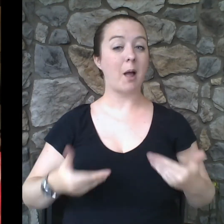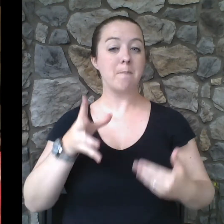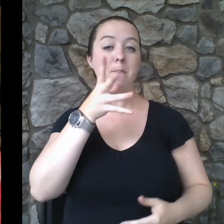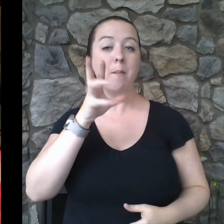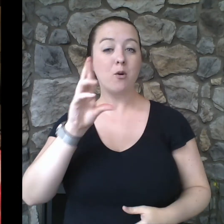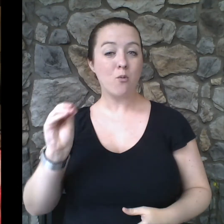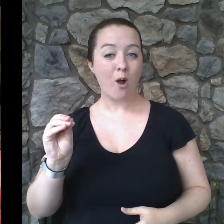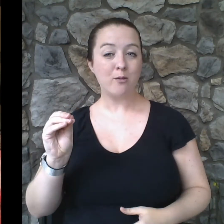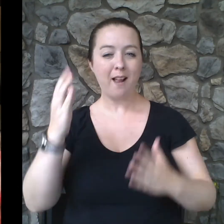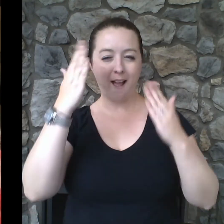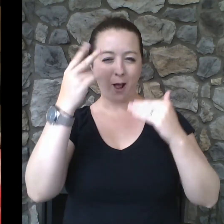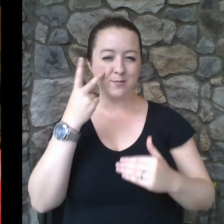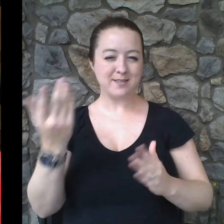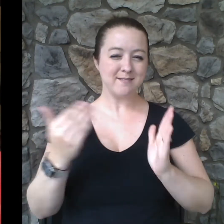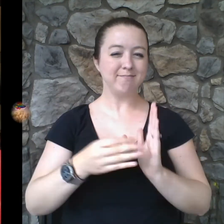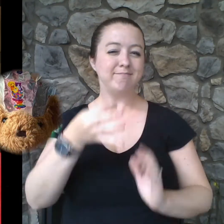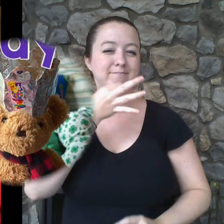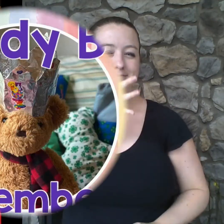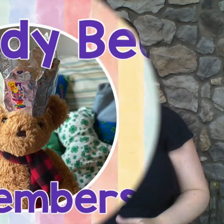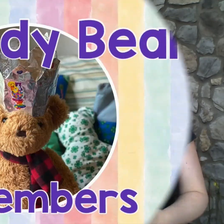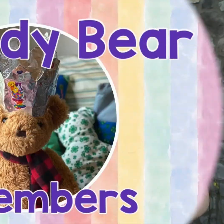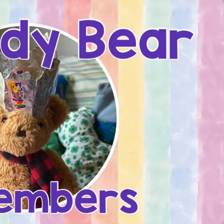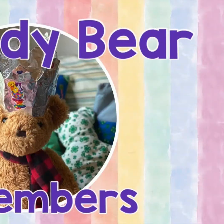and I hope to see you again real soon.